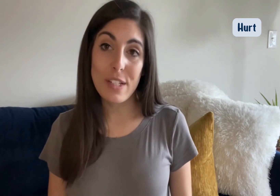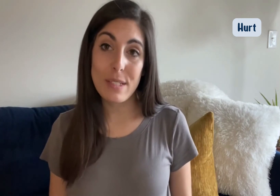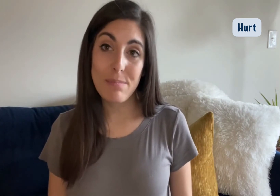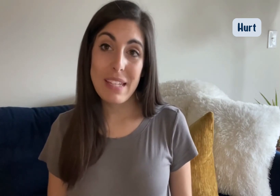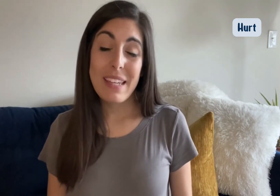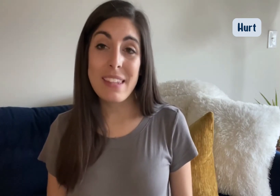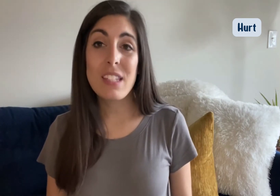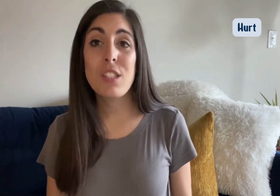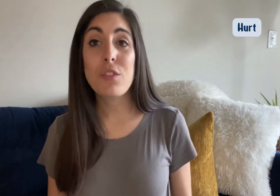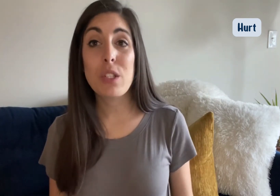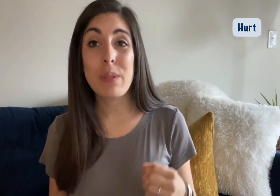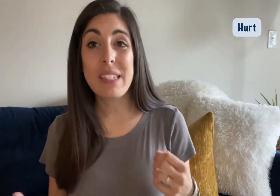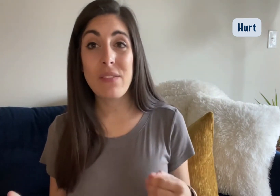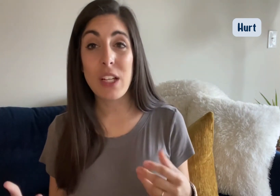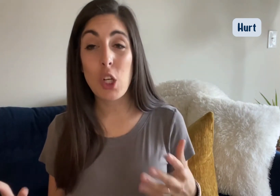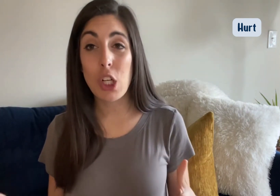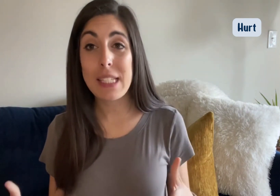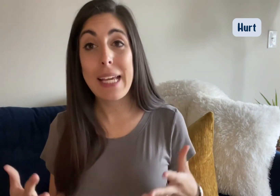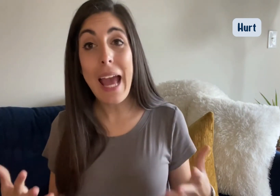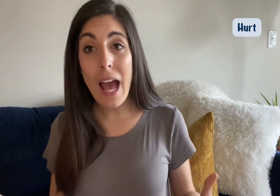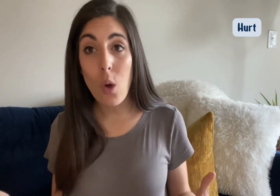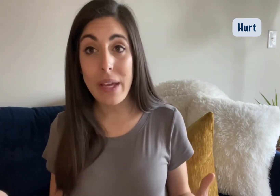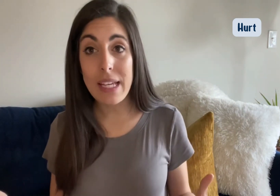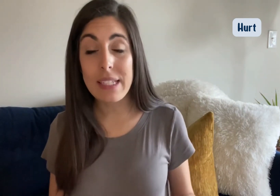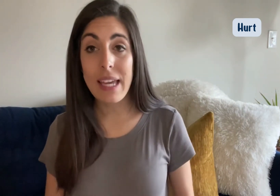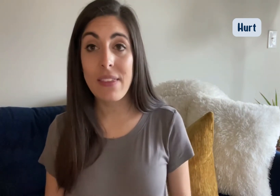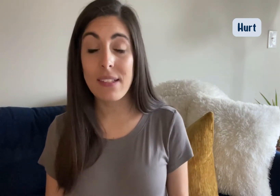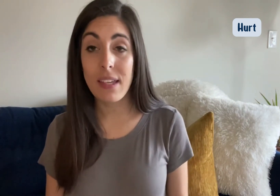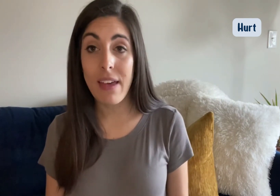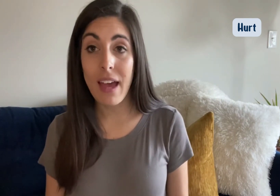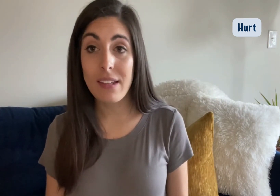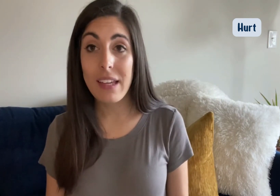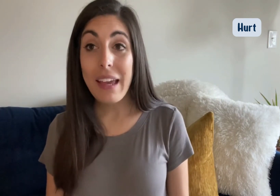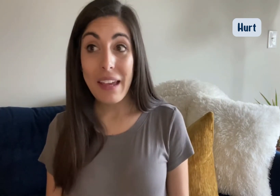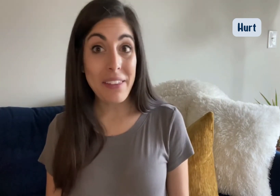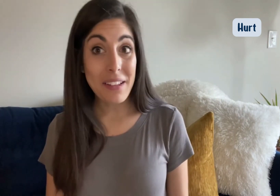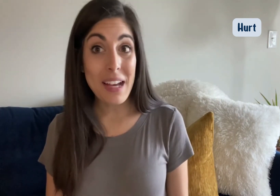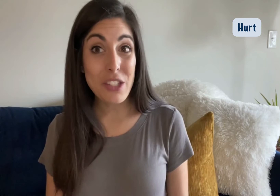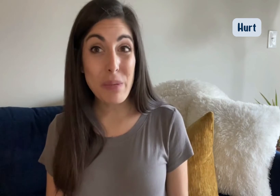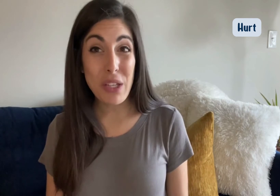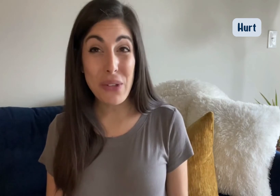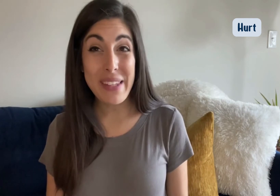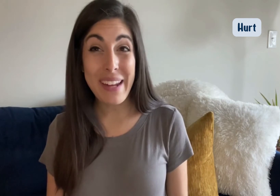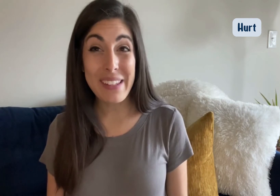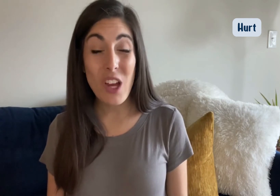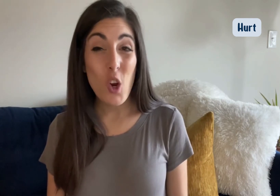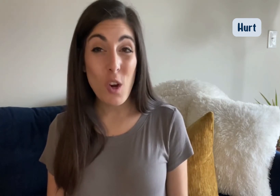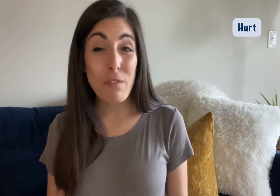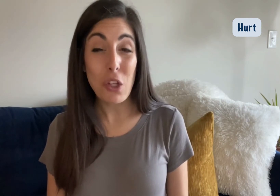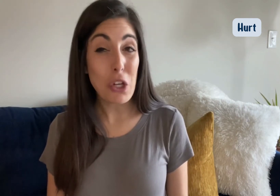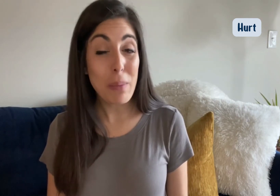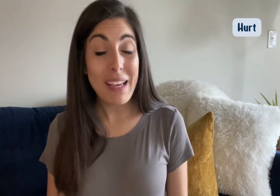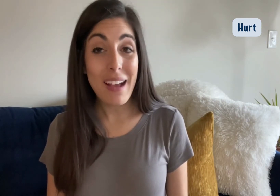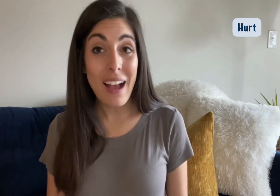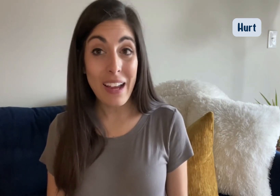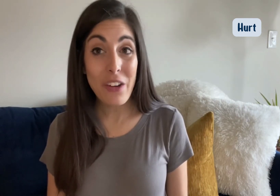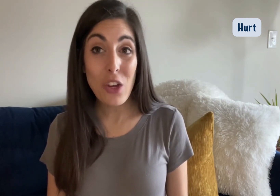Hurt. This is for specific hurts like owies and things like that. In the classroom, I use that as hurtful. Are you being kind or are you